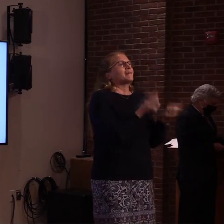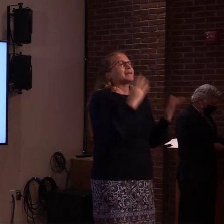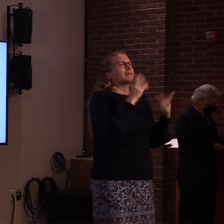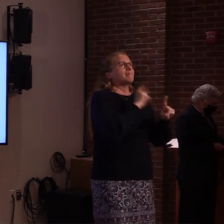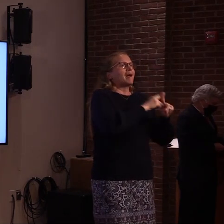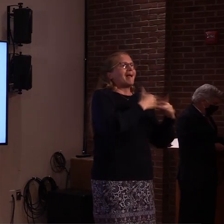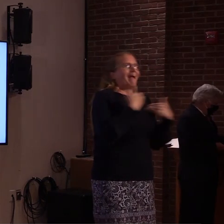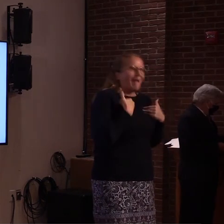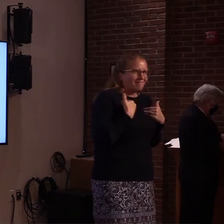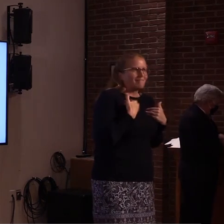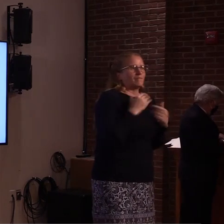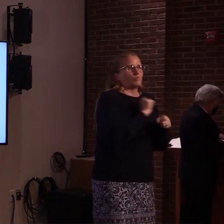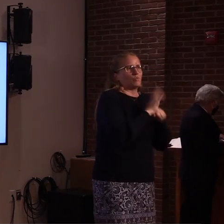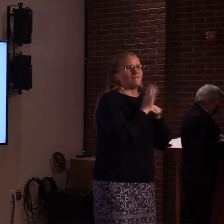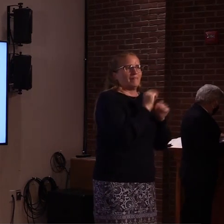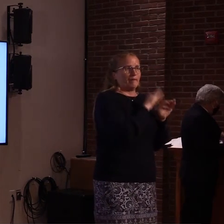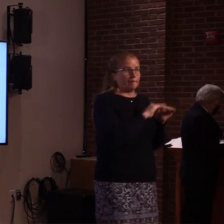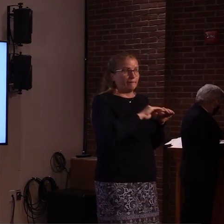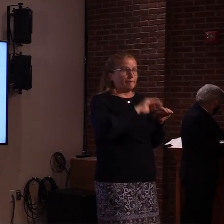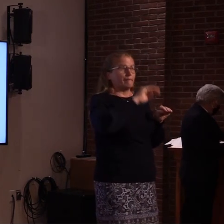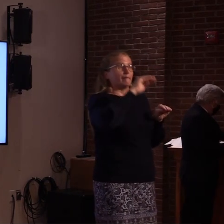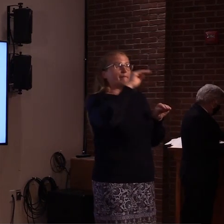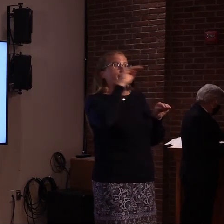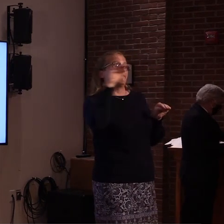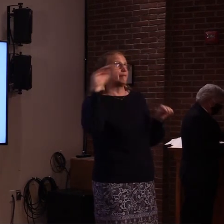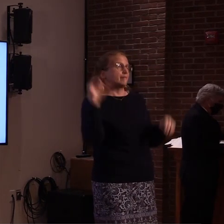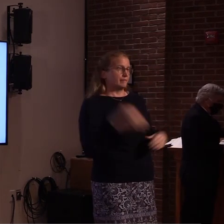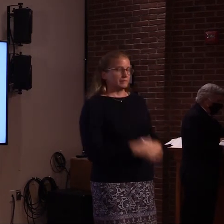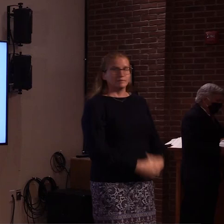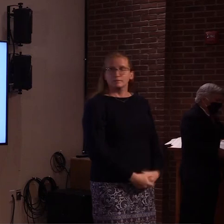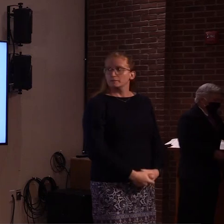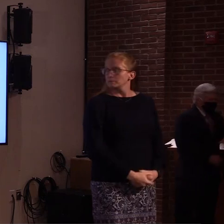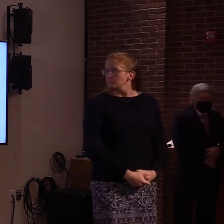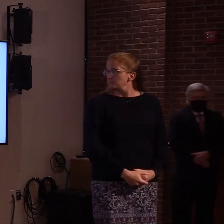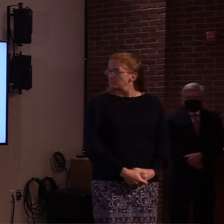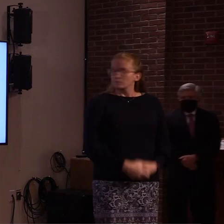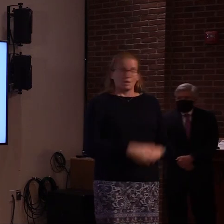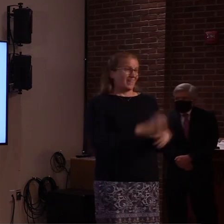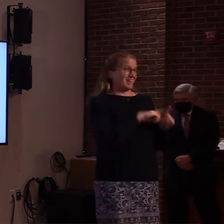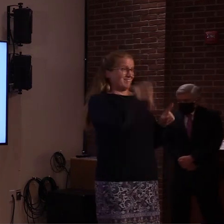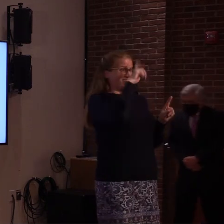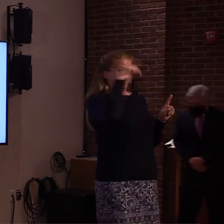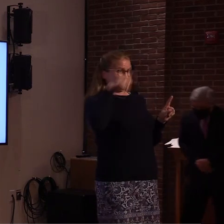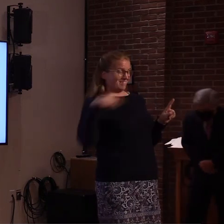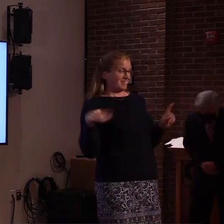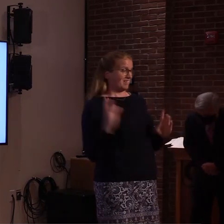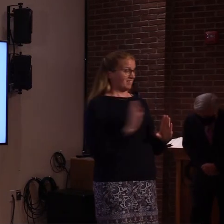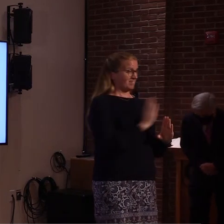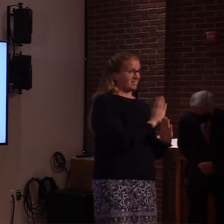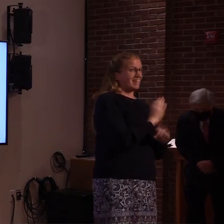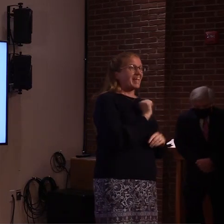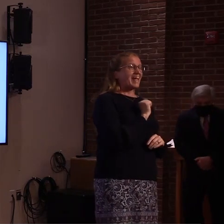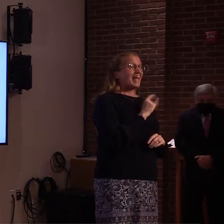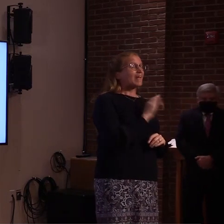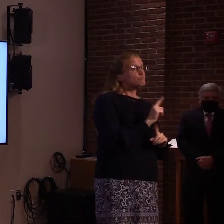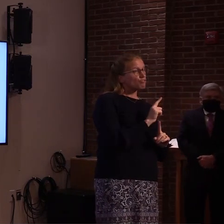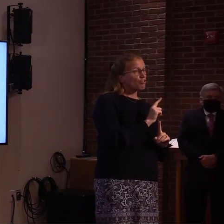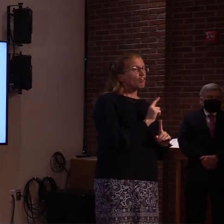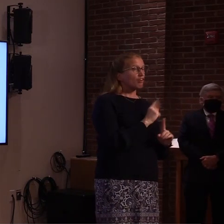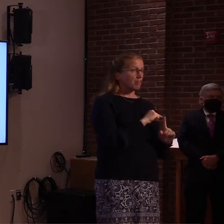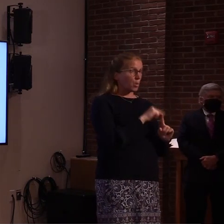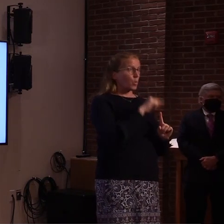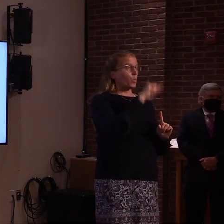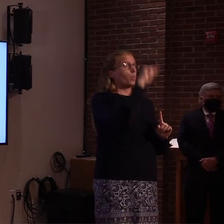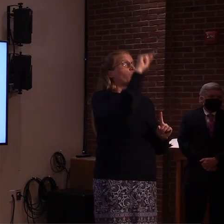And then I'd just like to show you that way back towards April, that was where our highest daily number